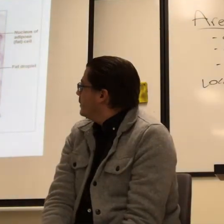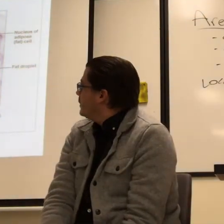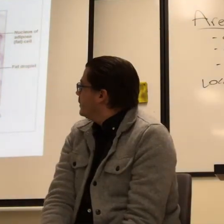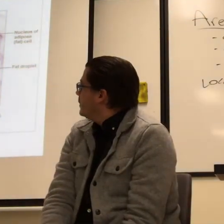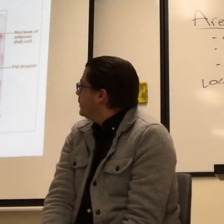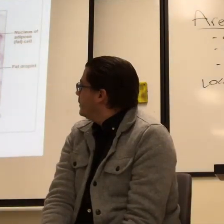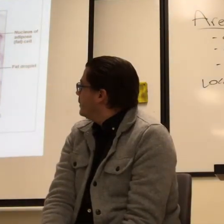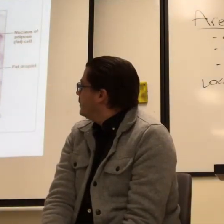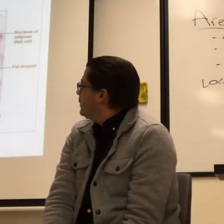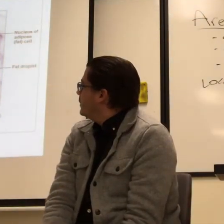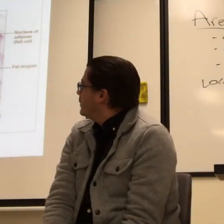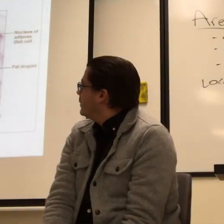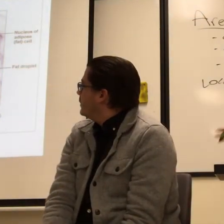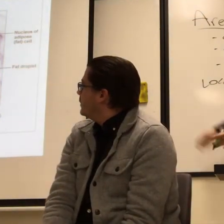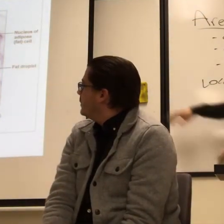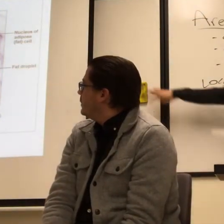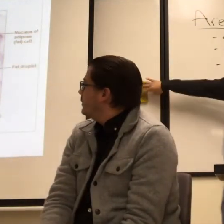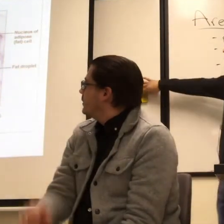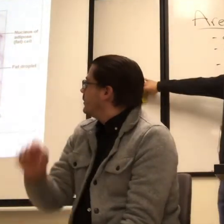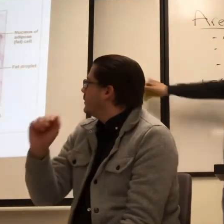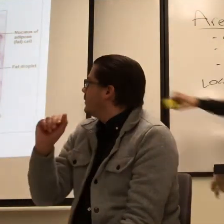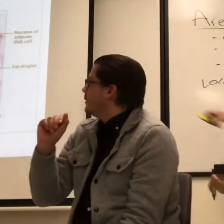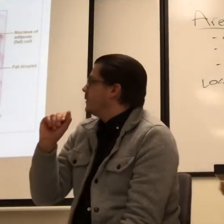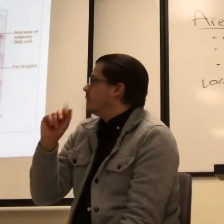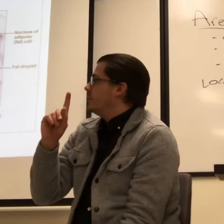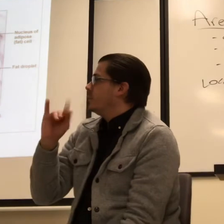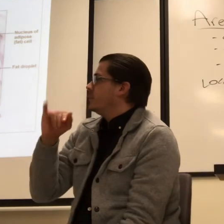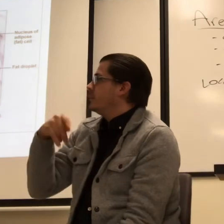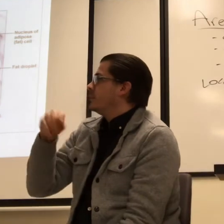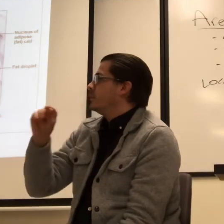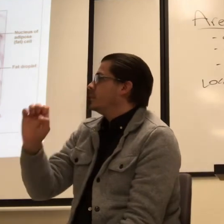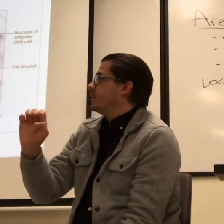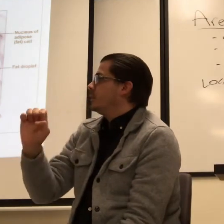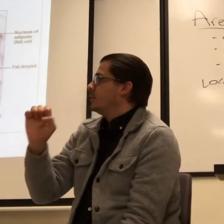Whoops, let me write adipose, then the cell is adipocytes.